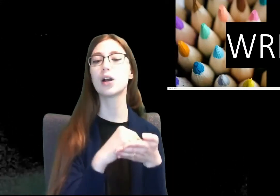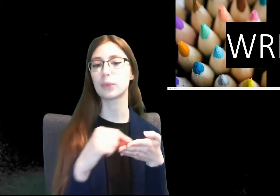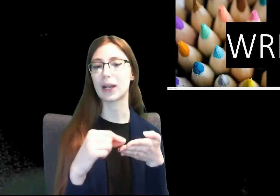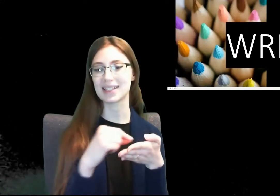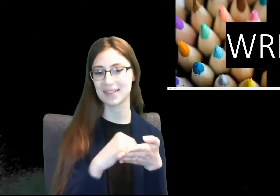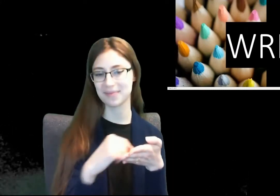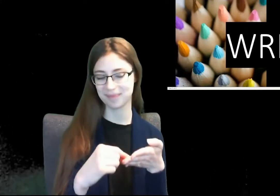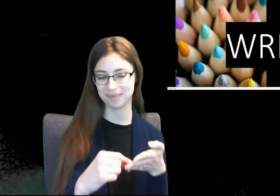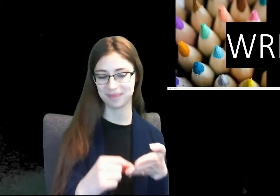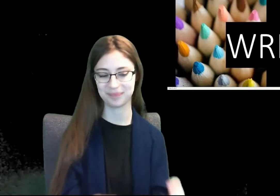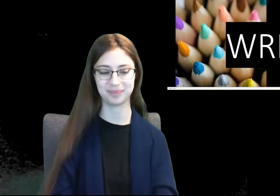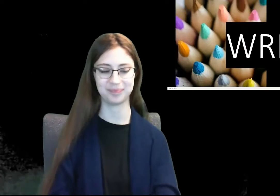Right.